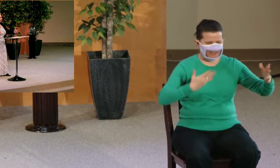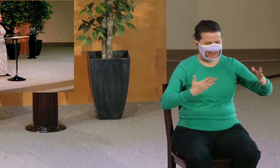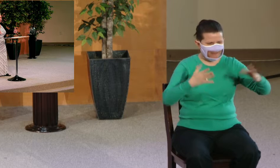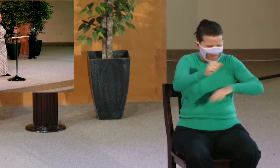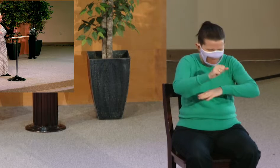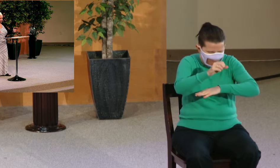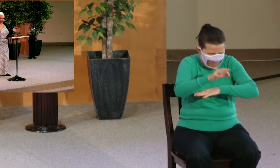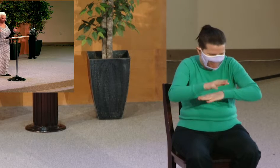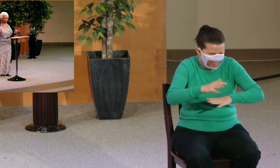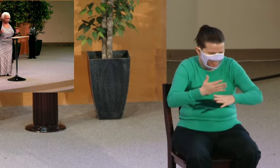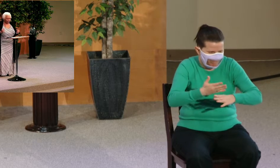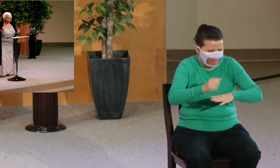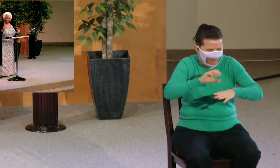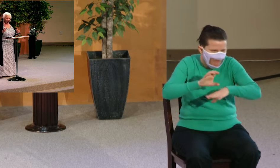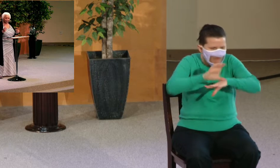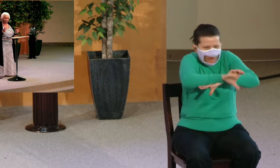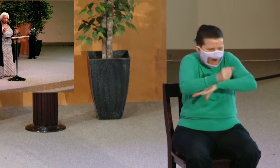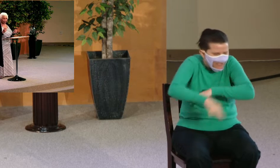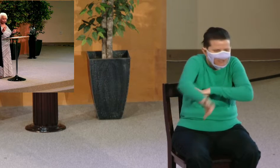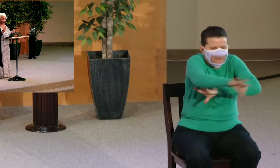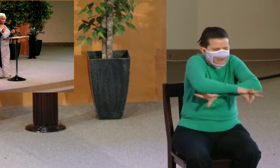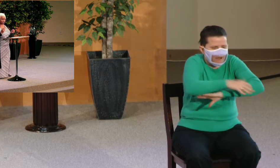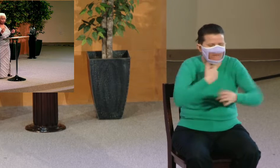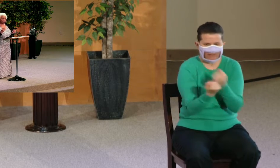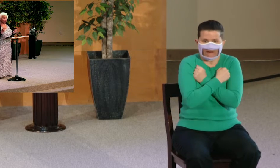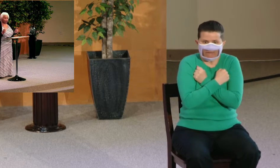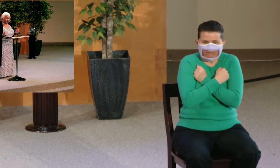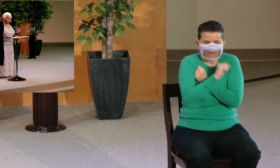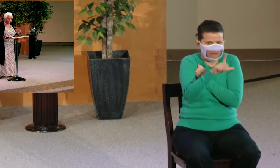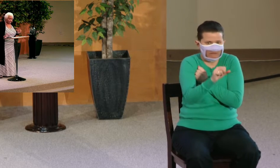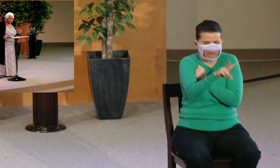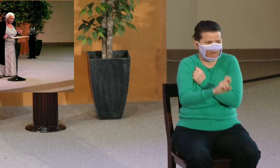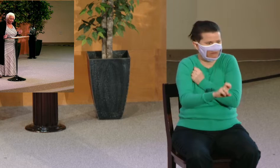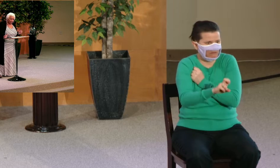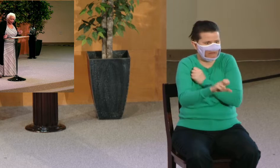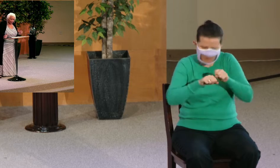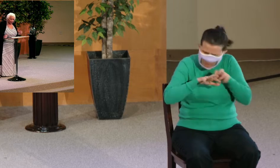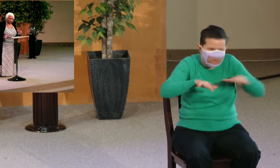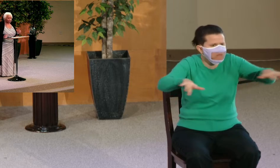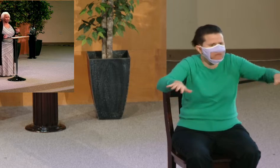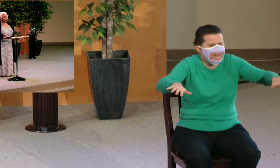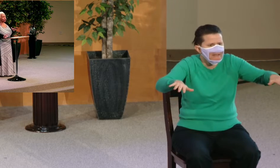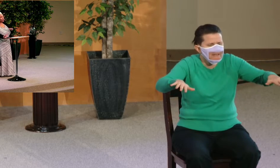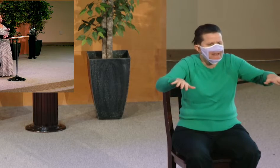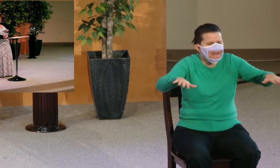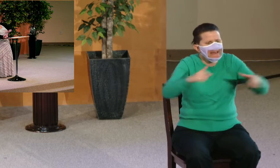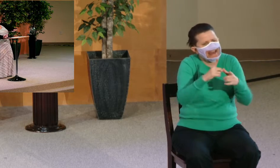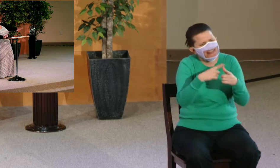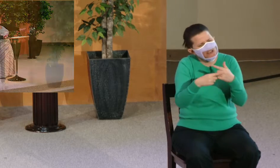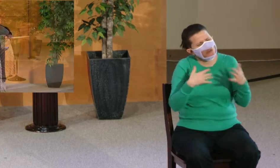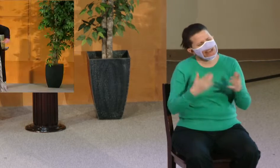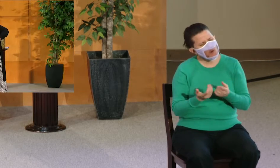community. And yet, there was this hope that, well, maybe we could transform by just